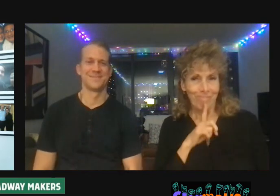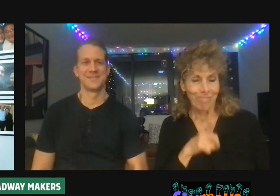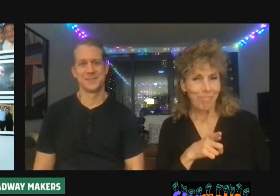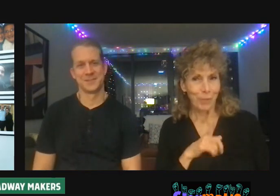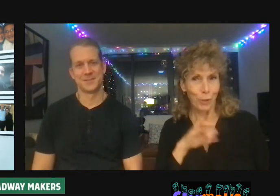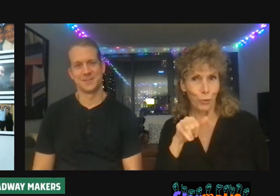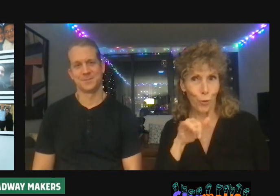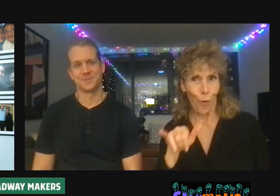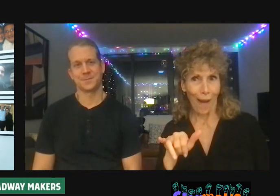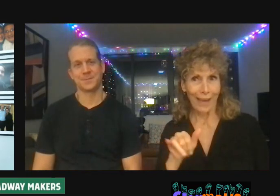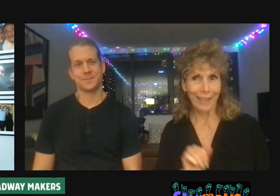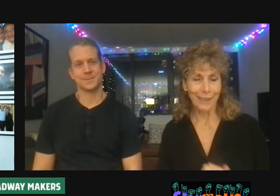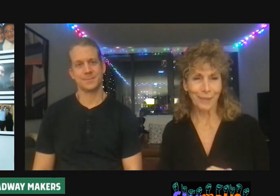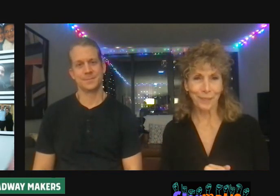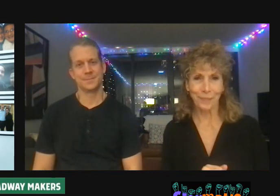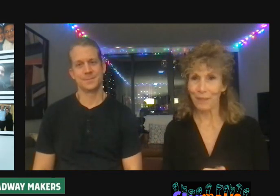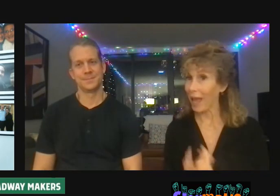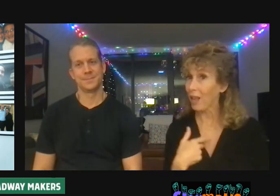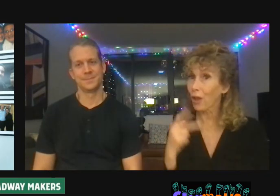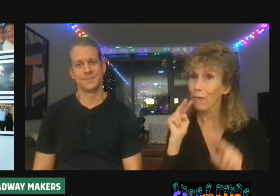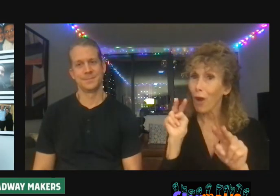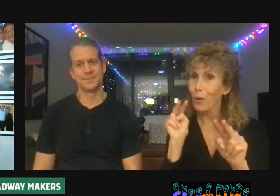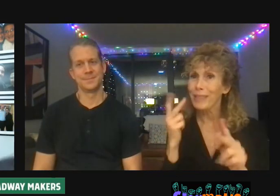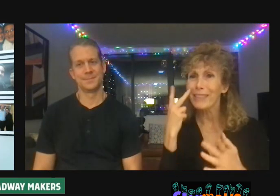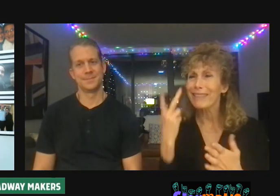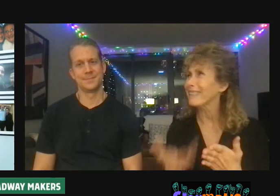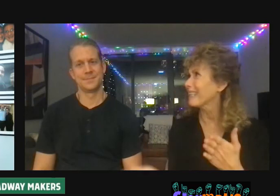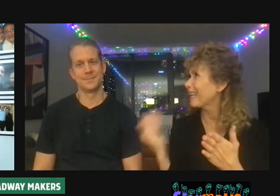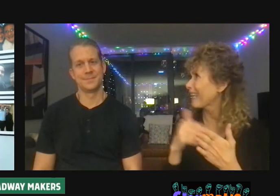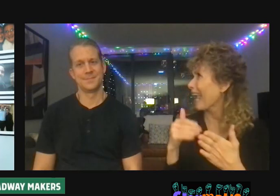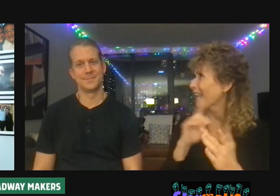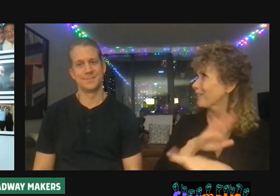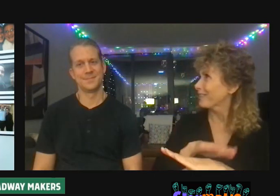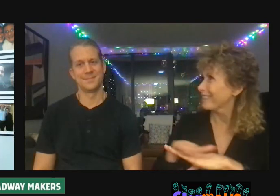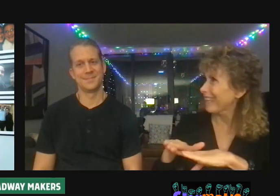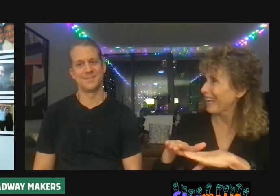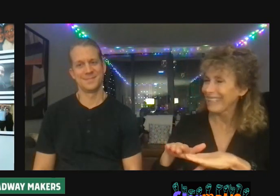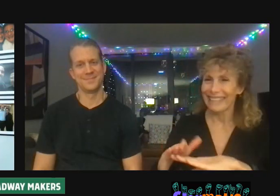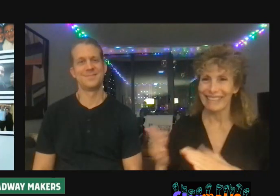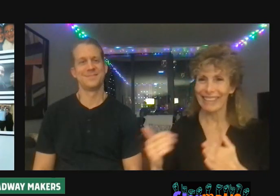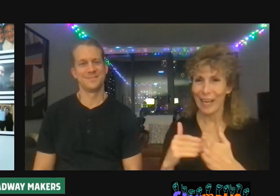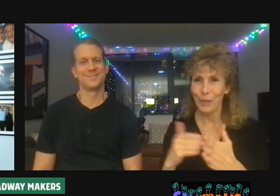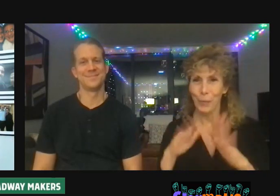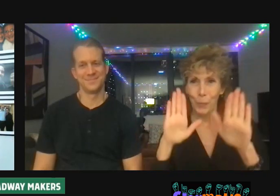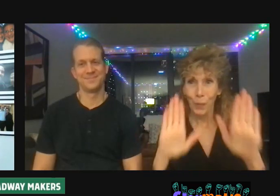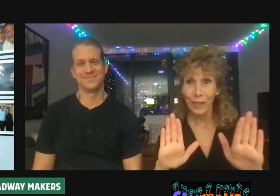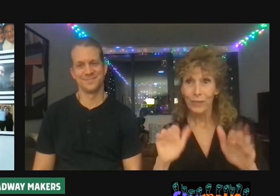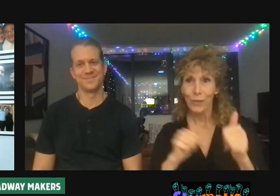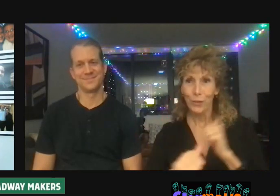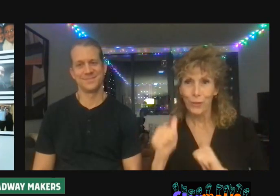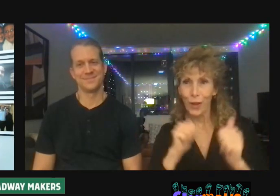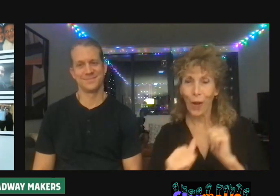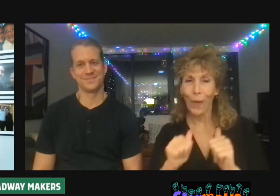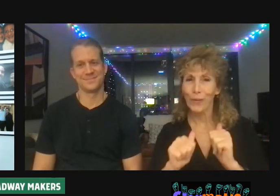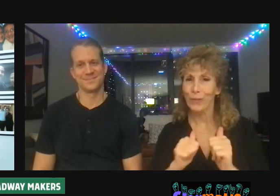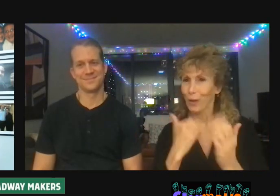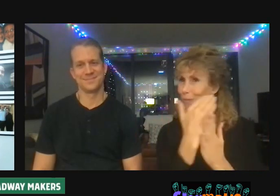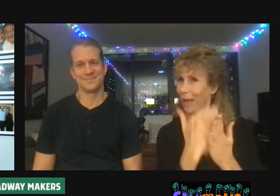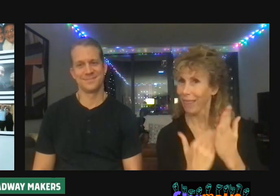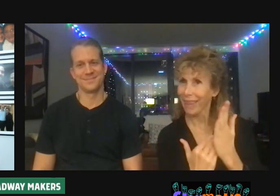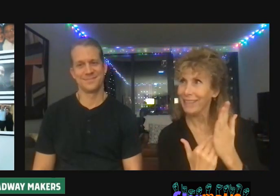I look forward to seeing To Kill a Mockingbird again because it's such a wonderful show. So when I come back, it'll be on my list.